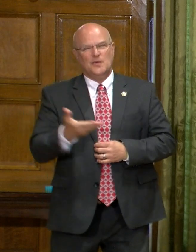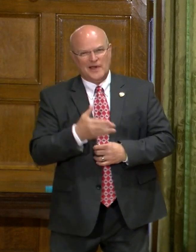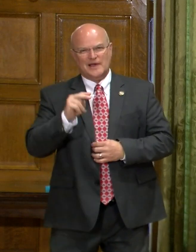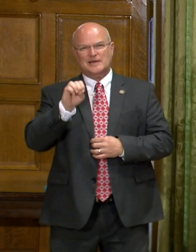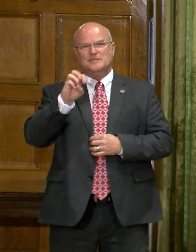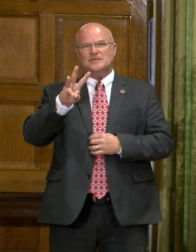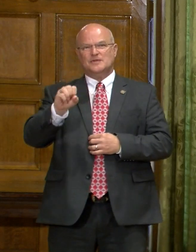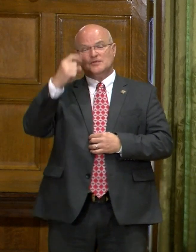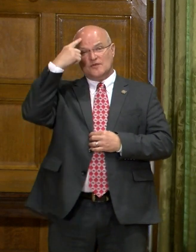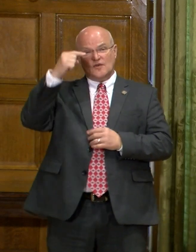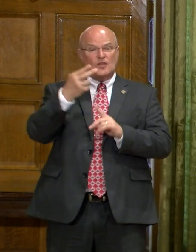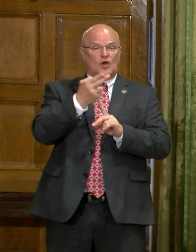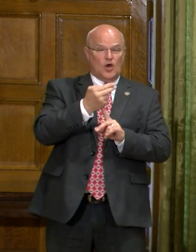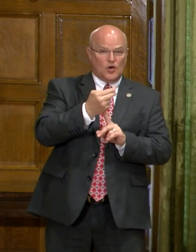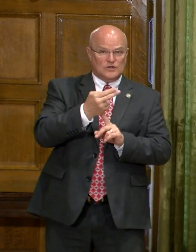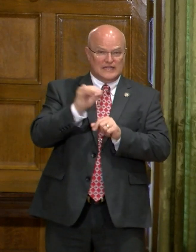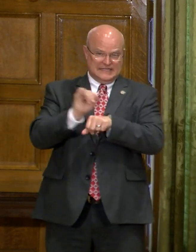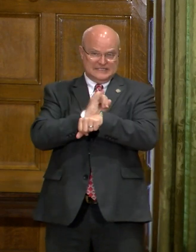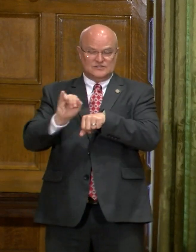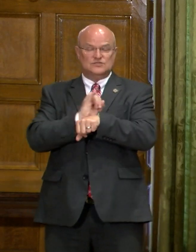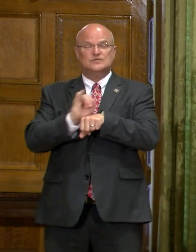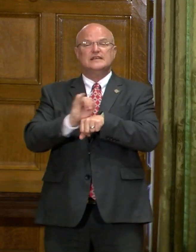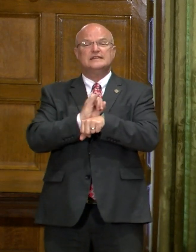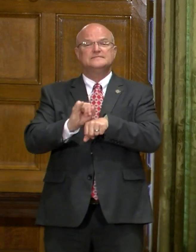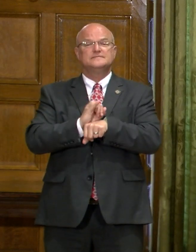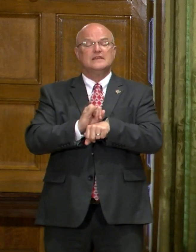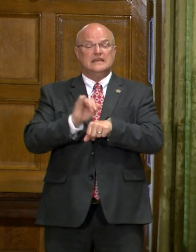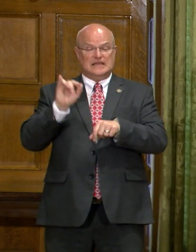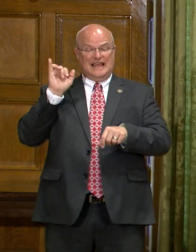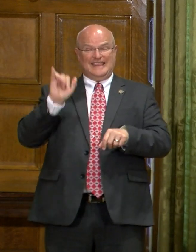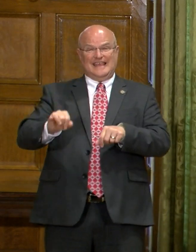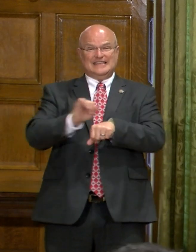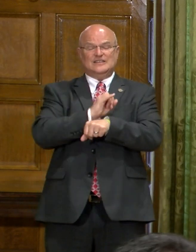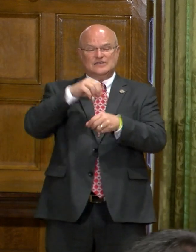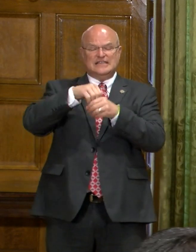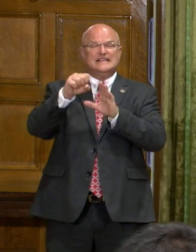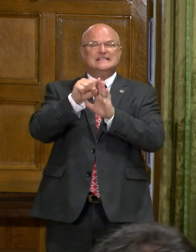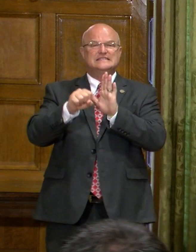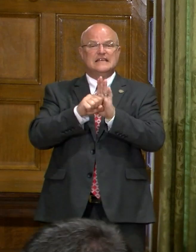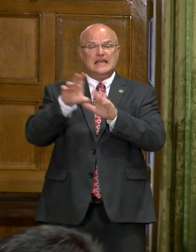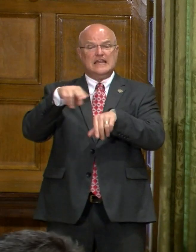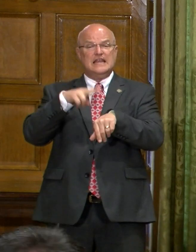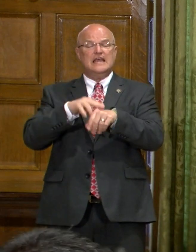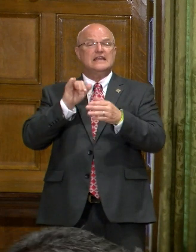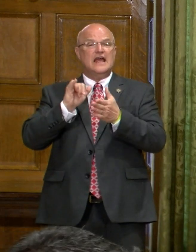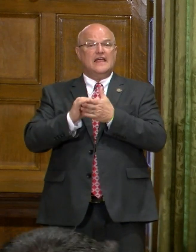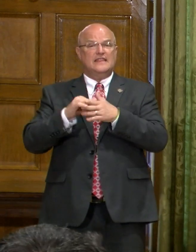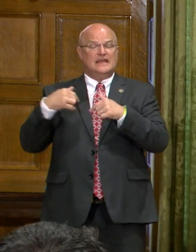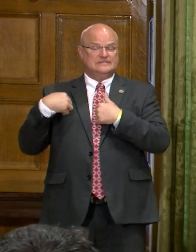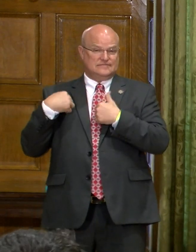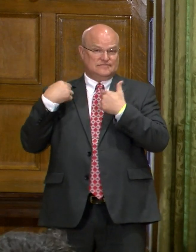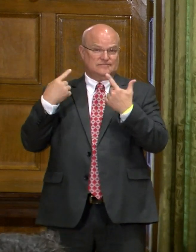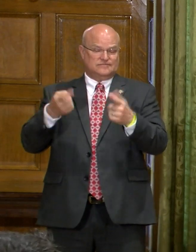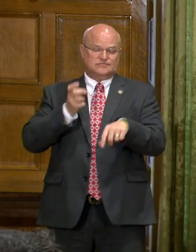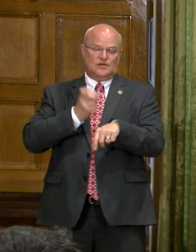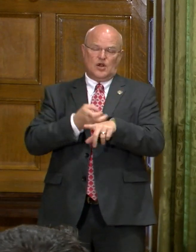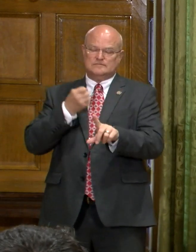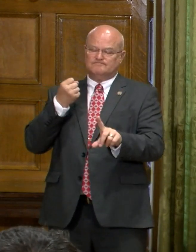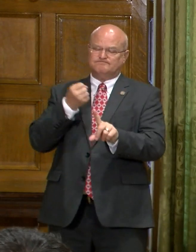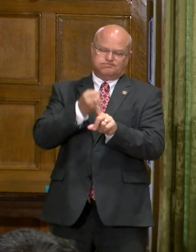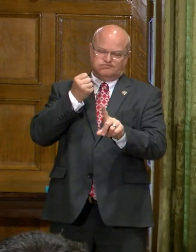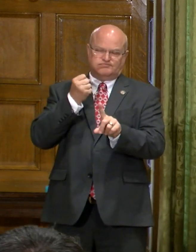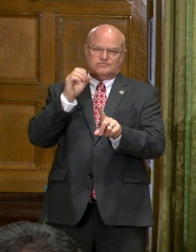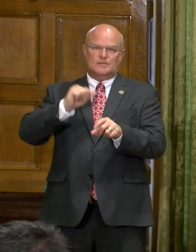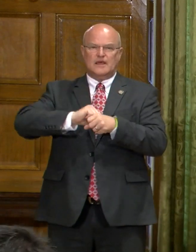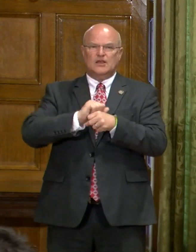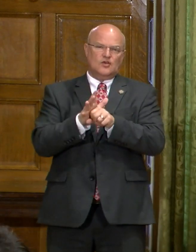news for the hotel and lodging industry. It's an industry within the state and nation that has been particularly hard hit